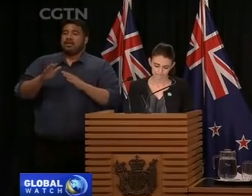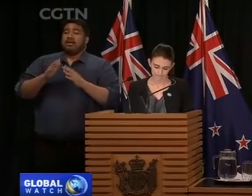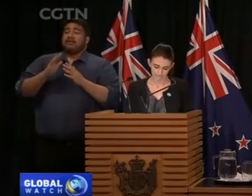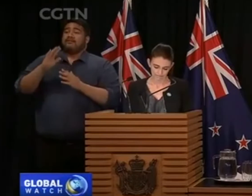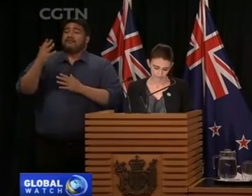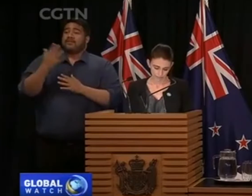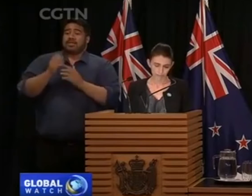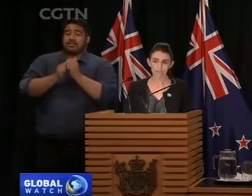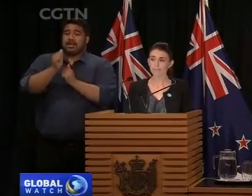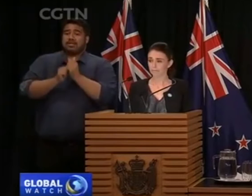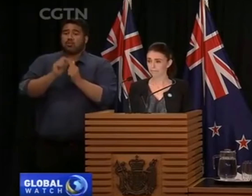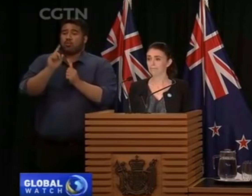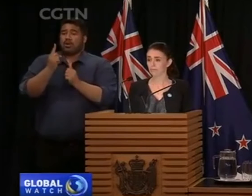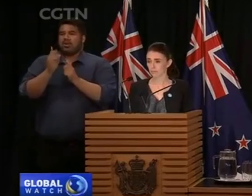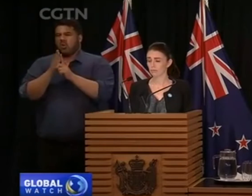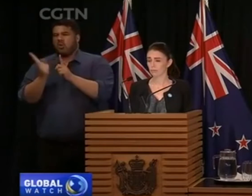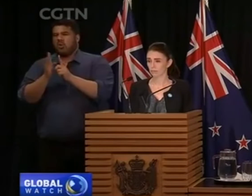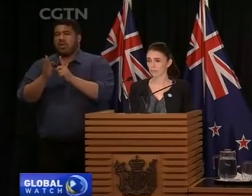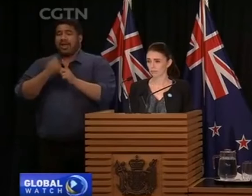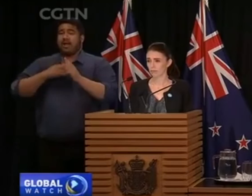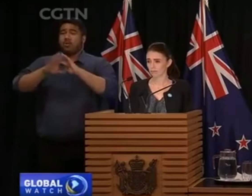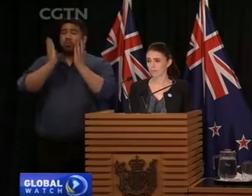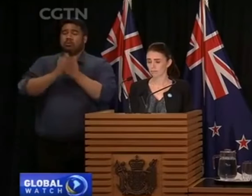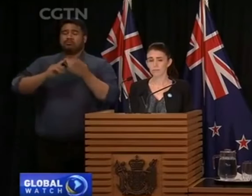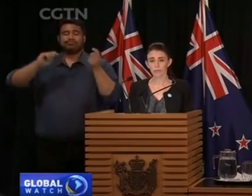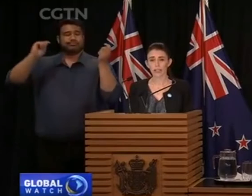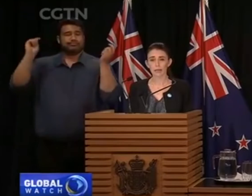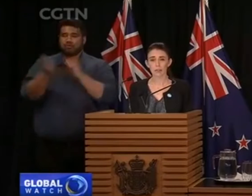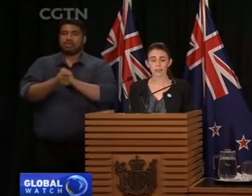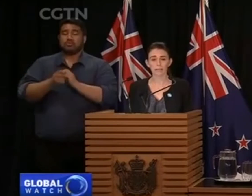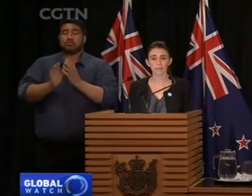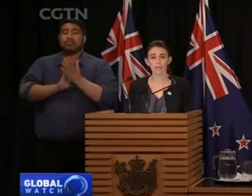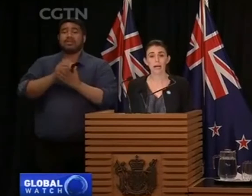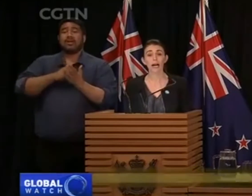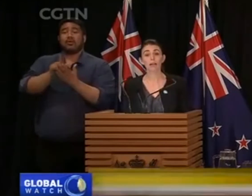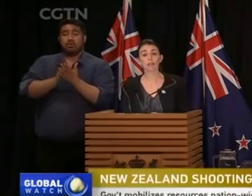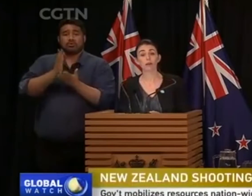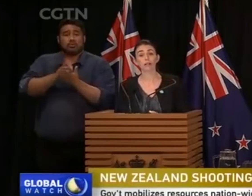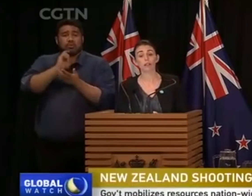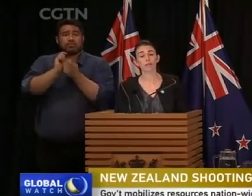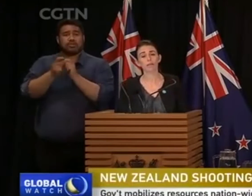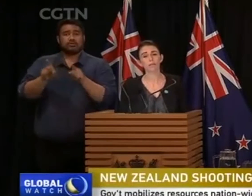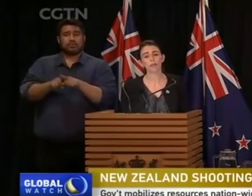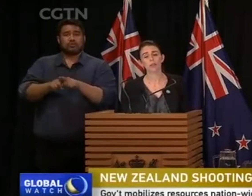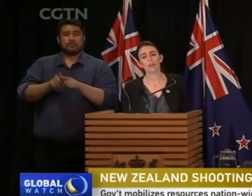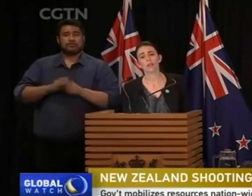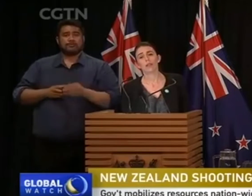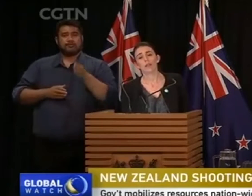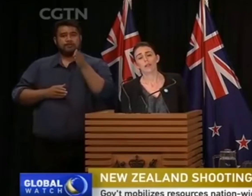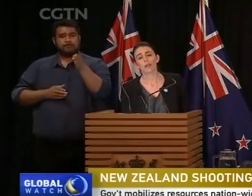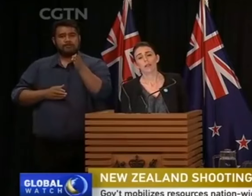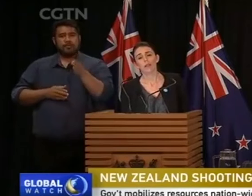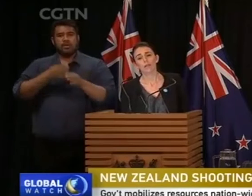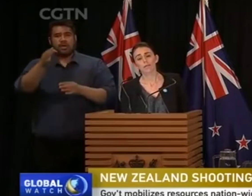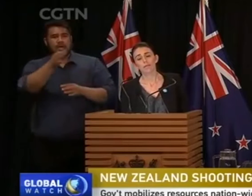15th of March, our world changed forever, and so will some of our laws. Absolutely. Sorry, Tara. What can you tell us